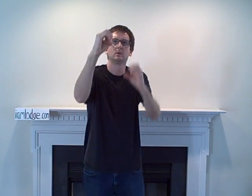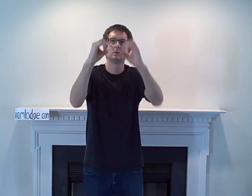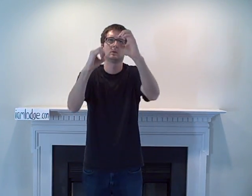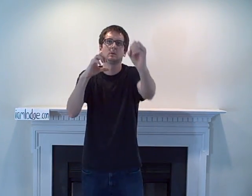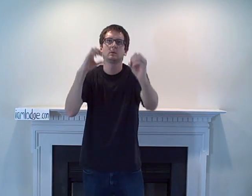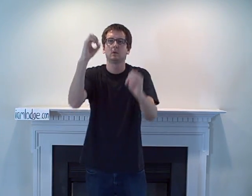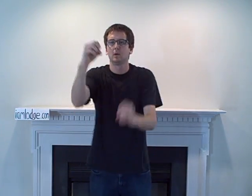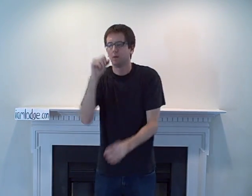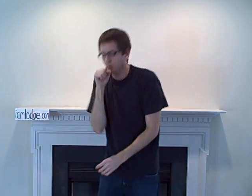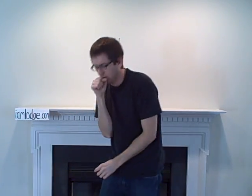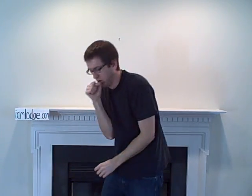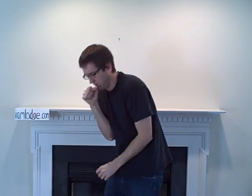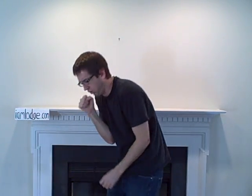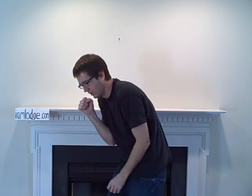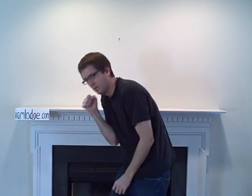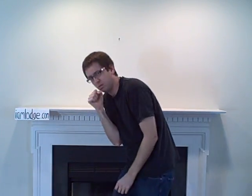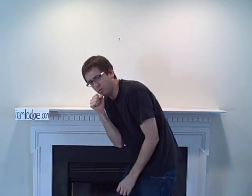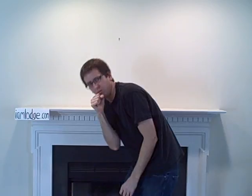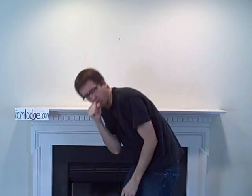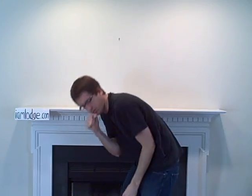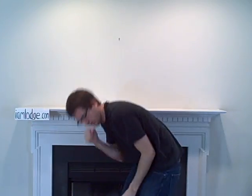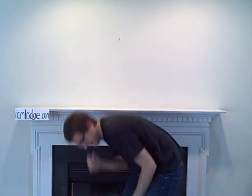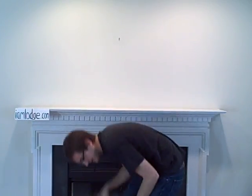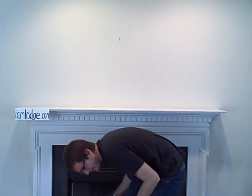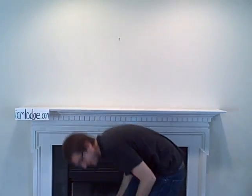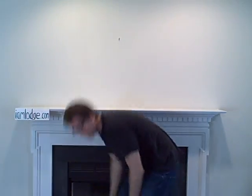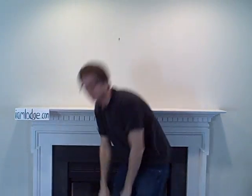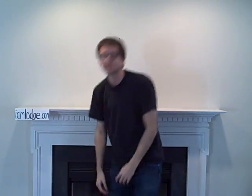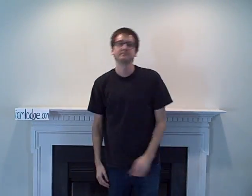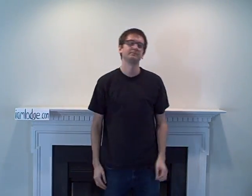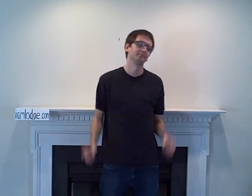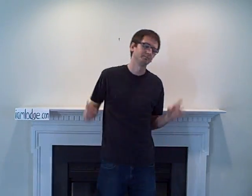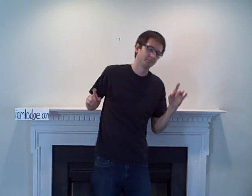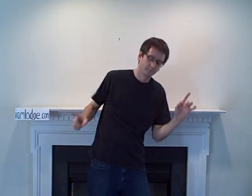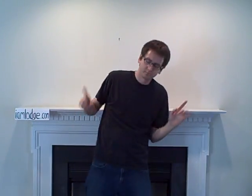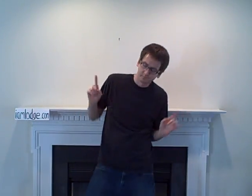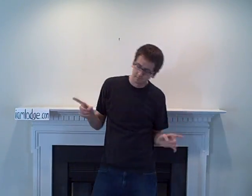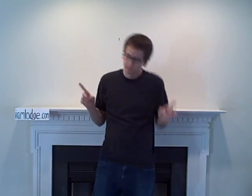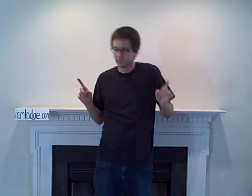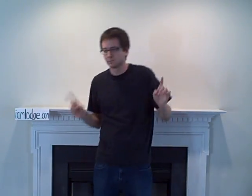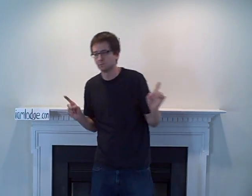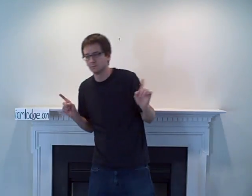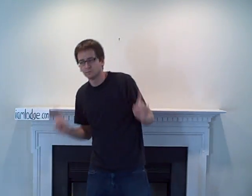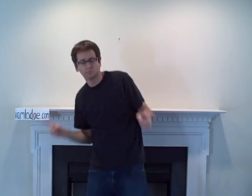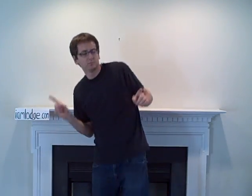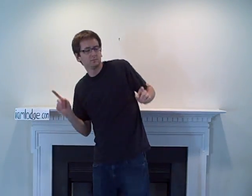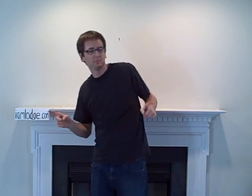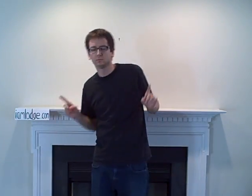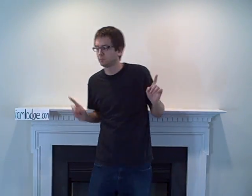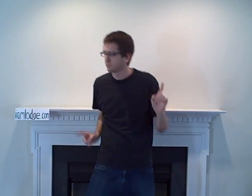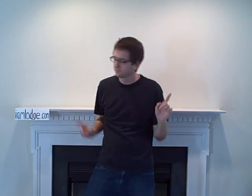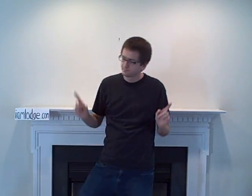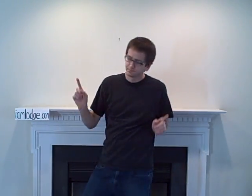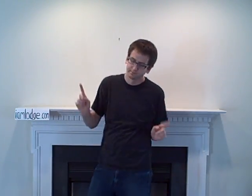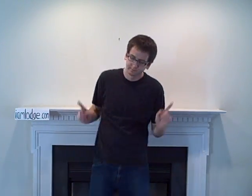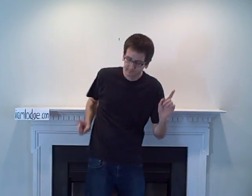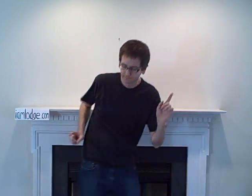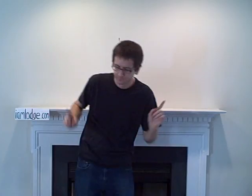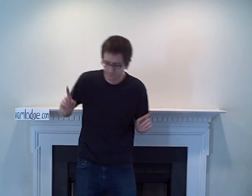don't feel. You're aiming to break it down. Na na na na na na. Na na na na na na.